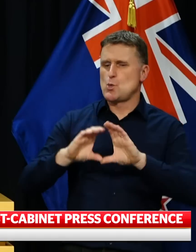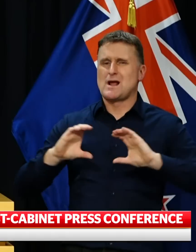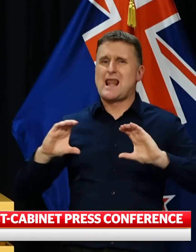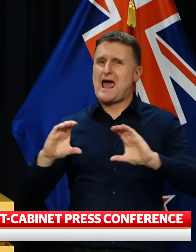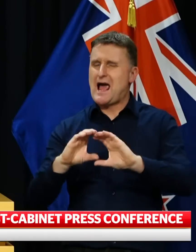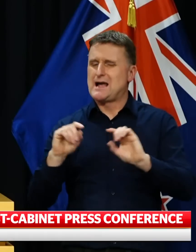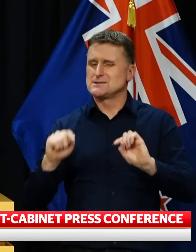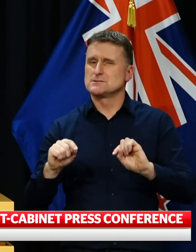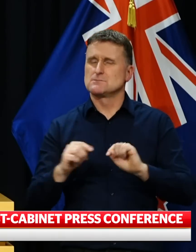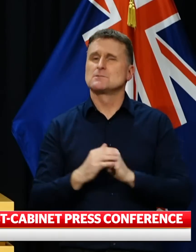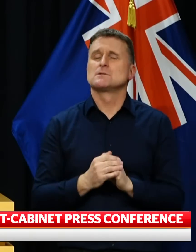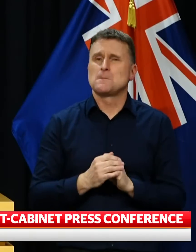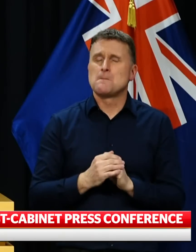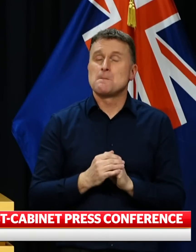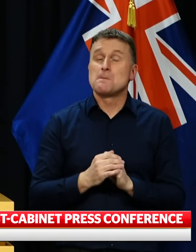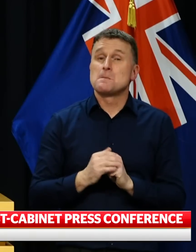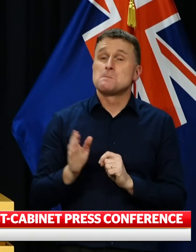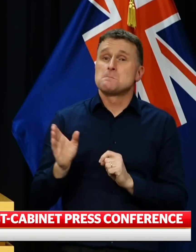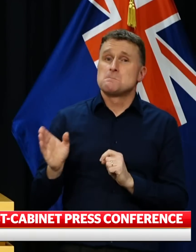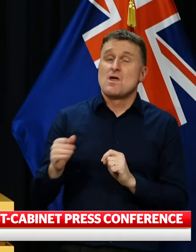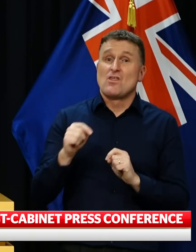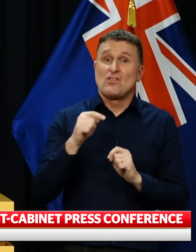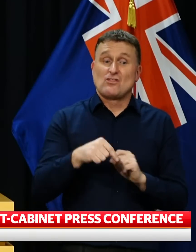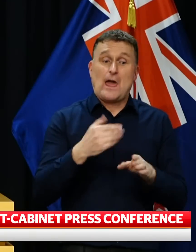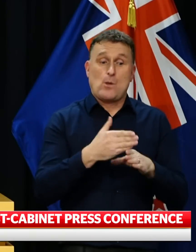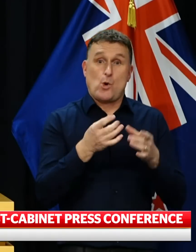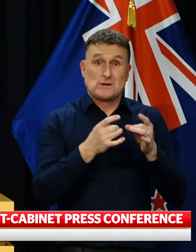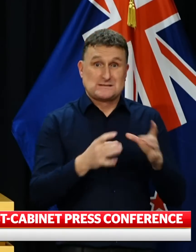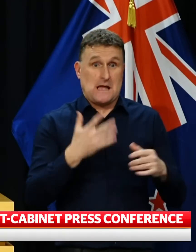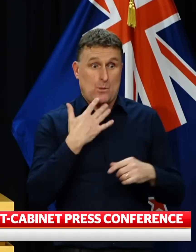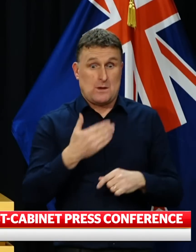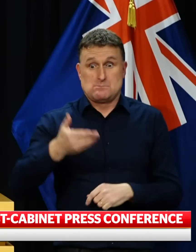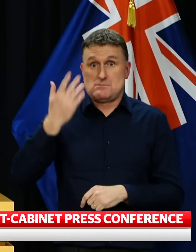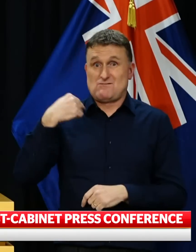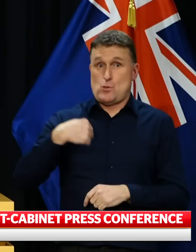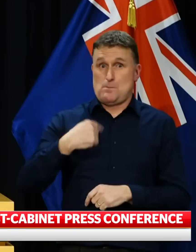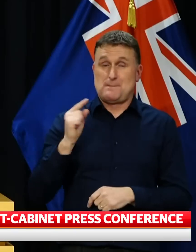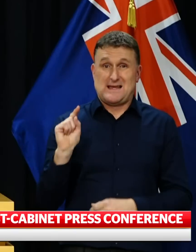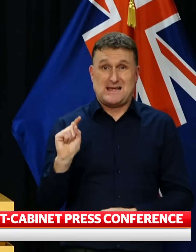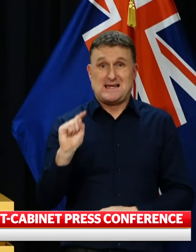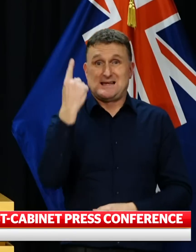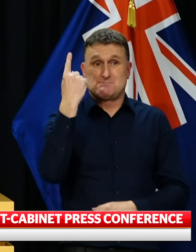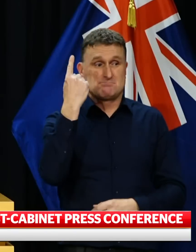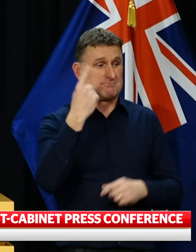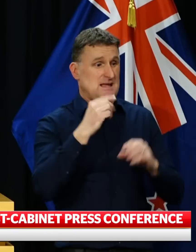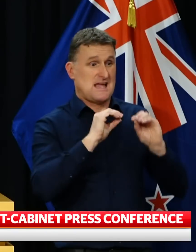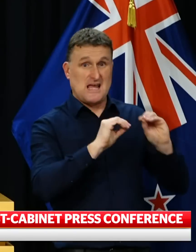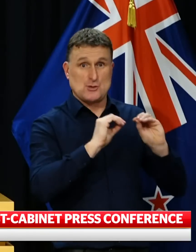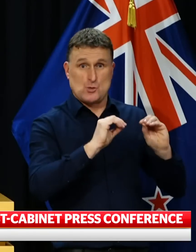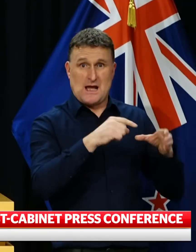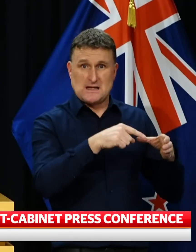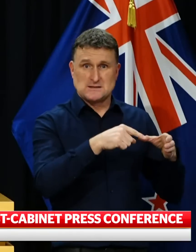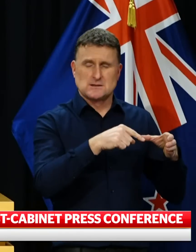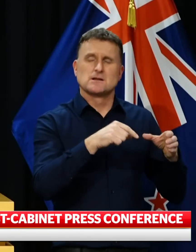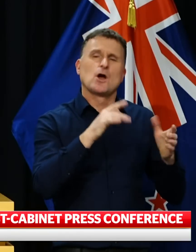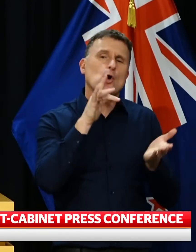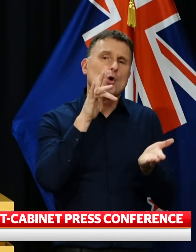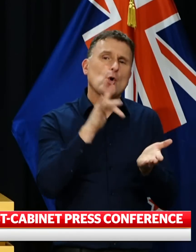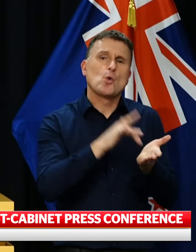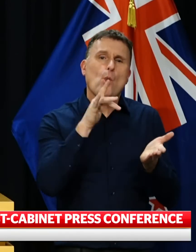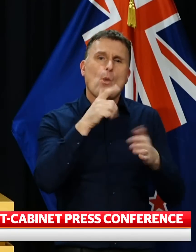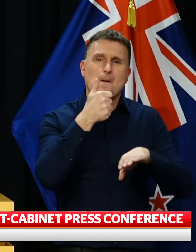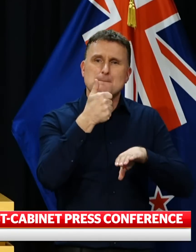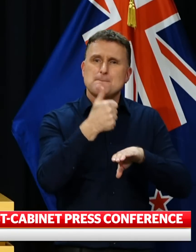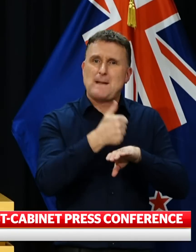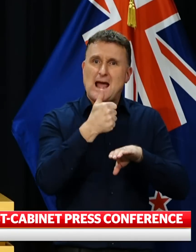during the time that I was Minister of Education. We've been working on reshaping the curriculum to make sure that the basics, the core basics that every young